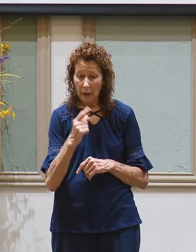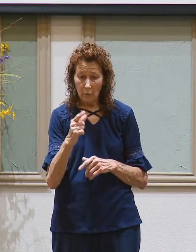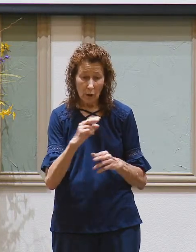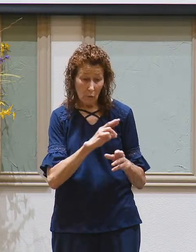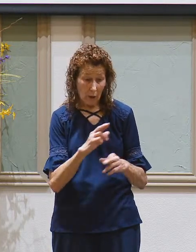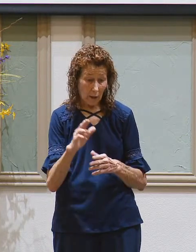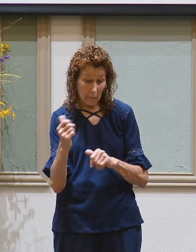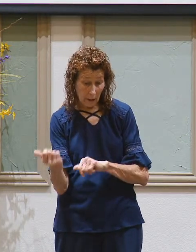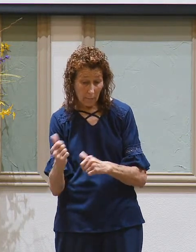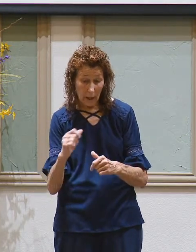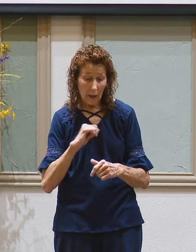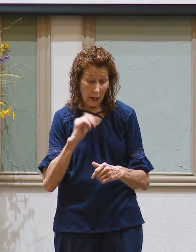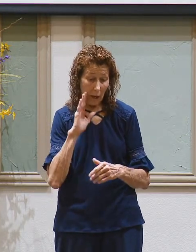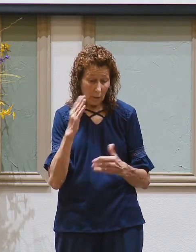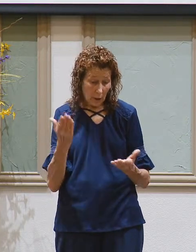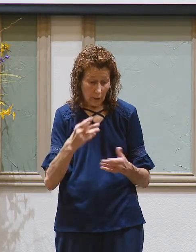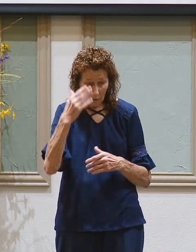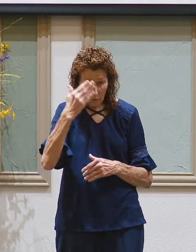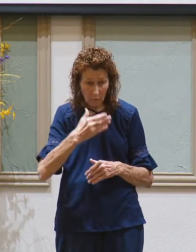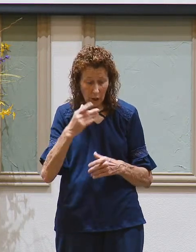ready to be baptized I will be down here at the front to receive you when